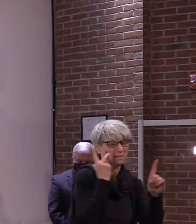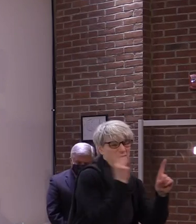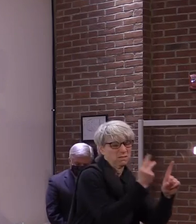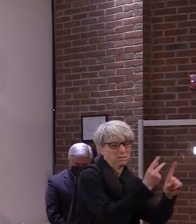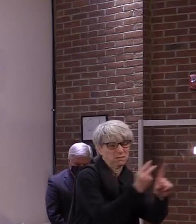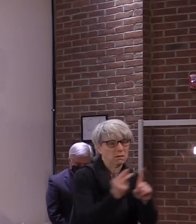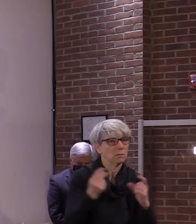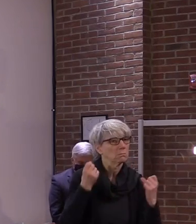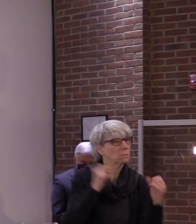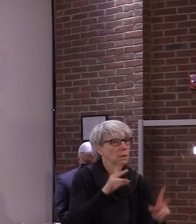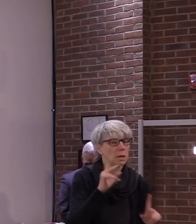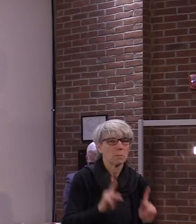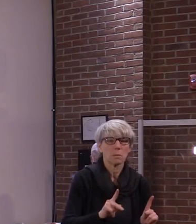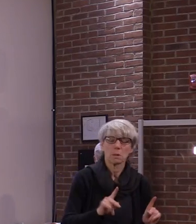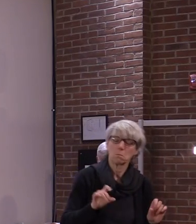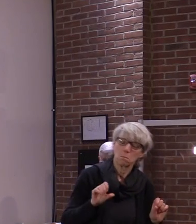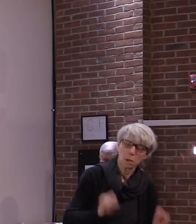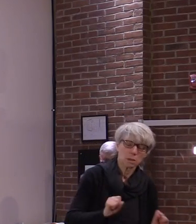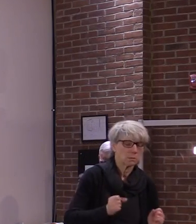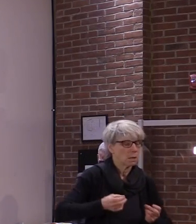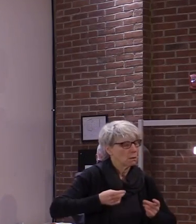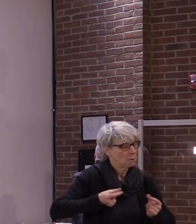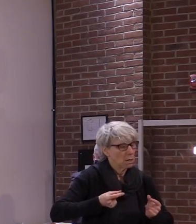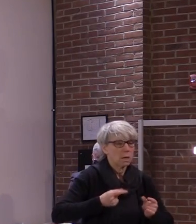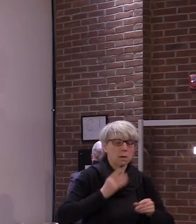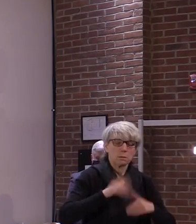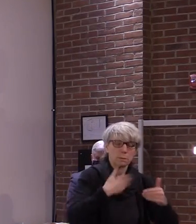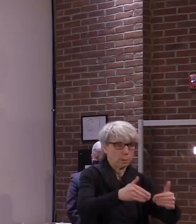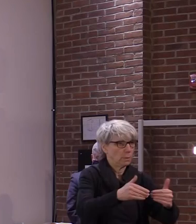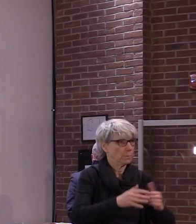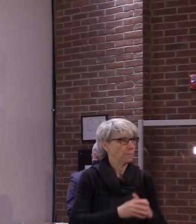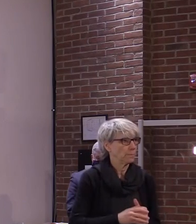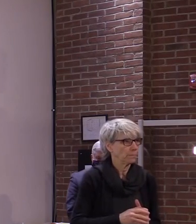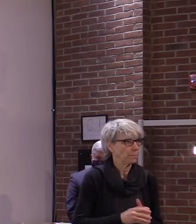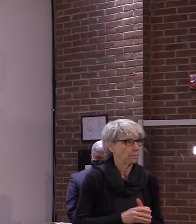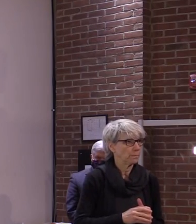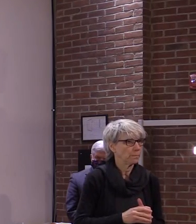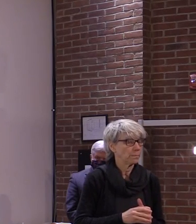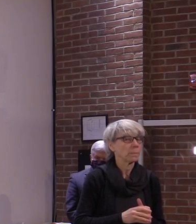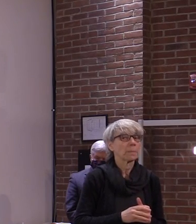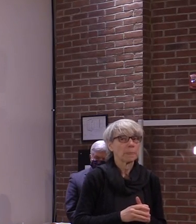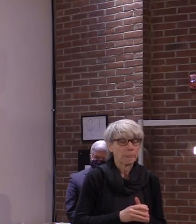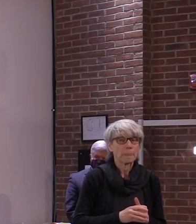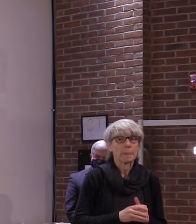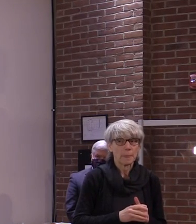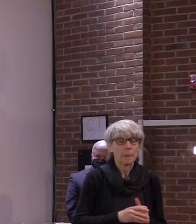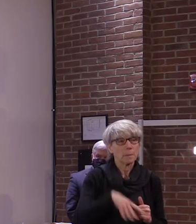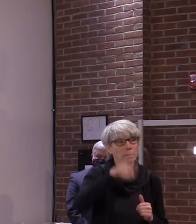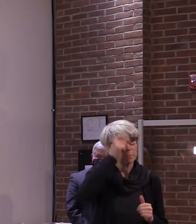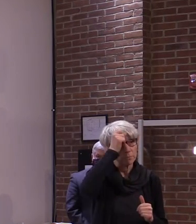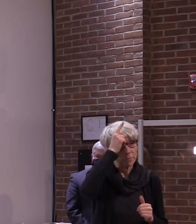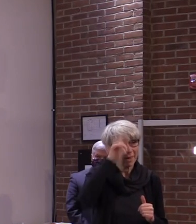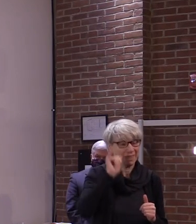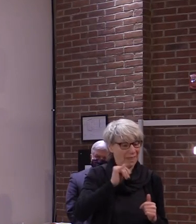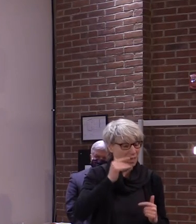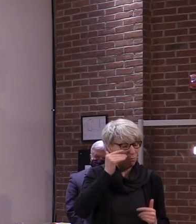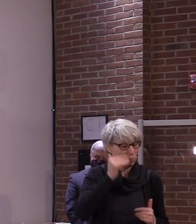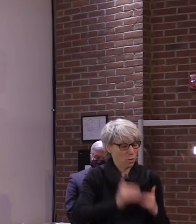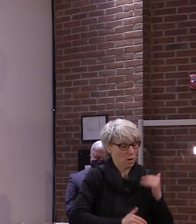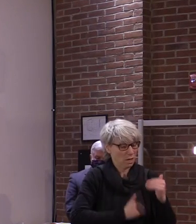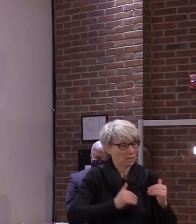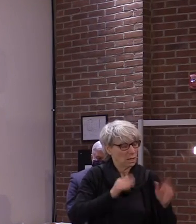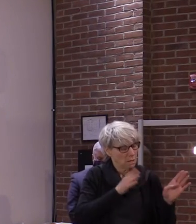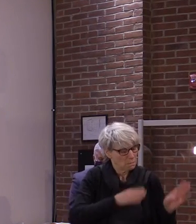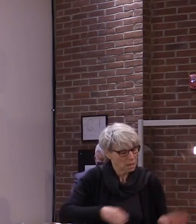as soon as we can. And we're beginning to see how these carefully considered and logistically complex